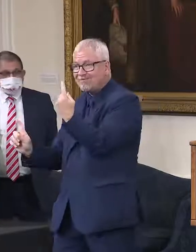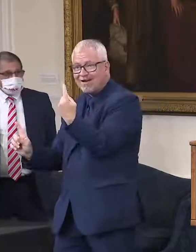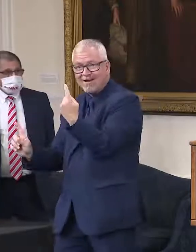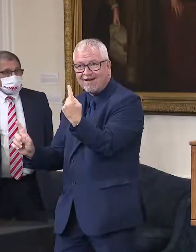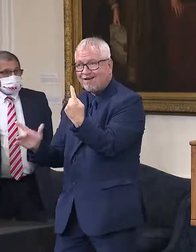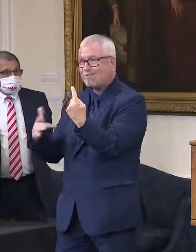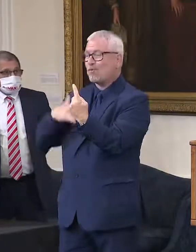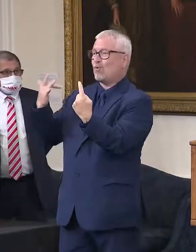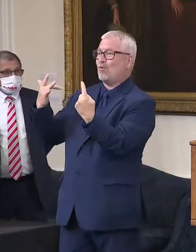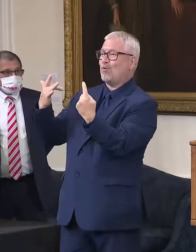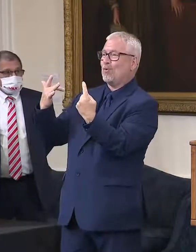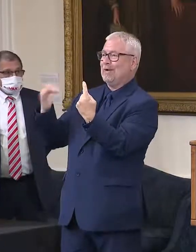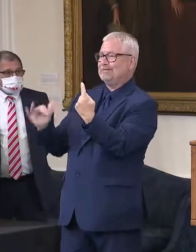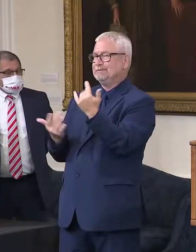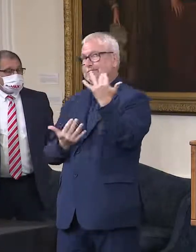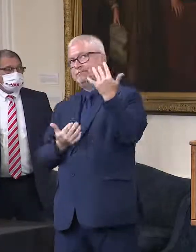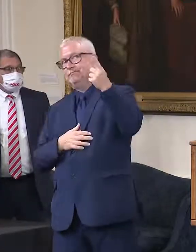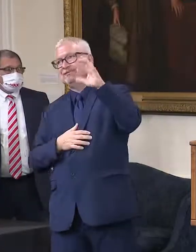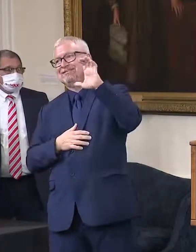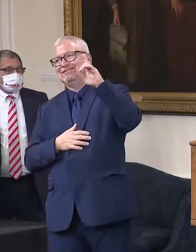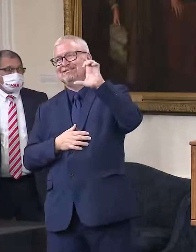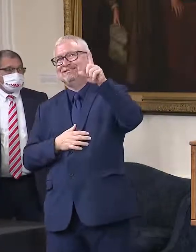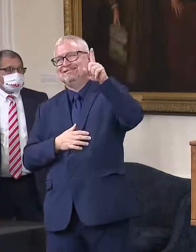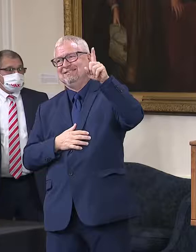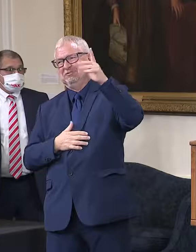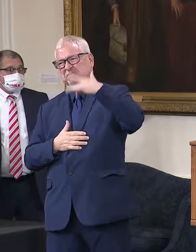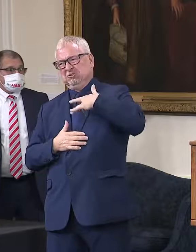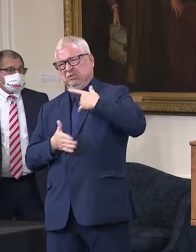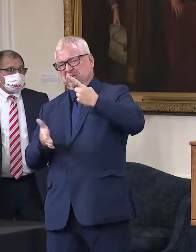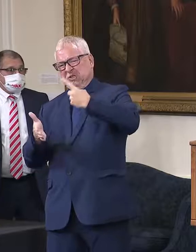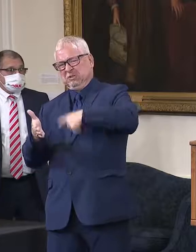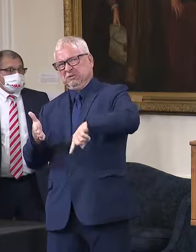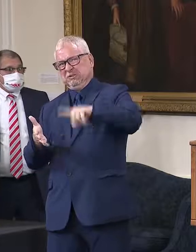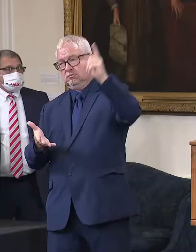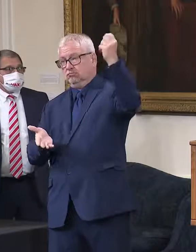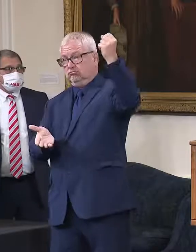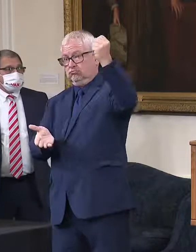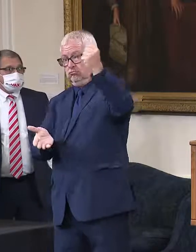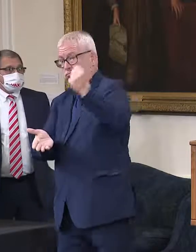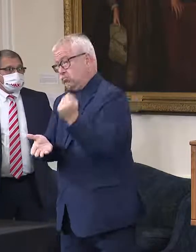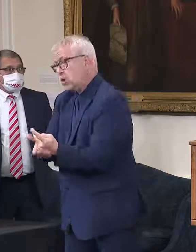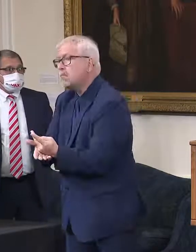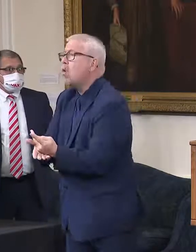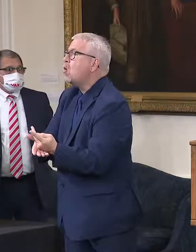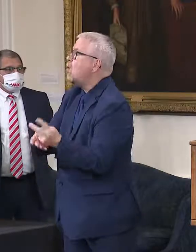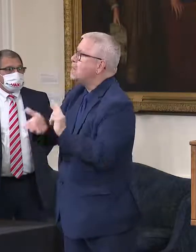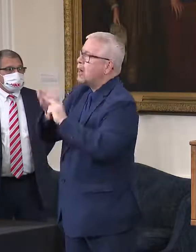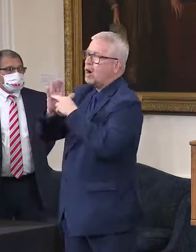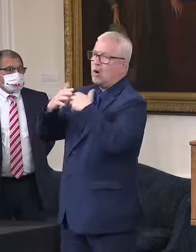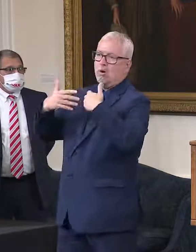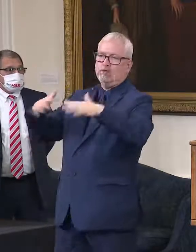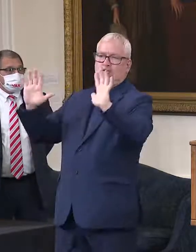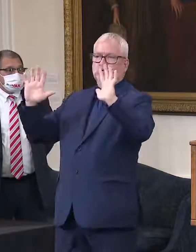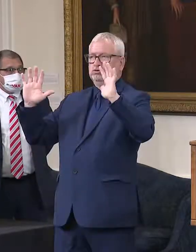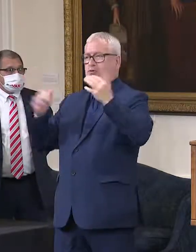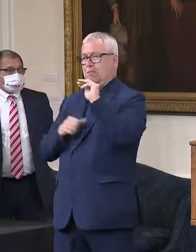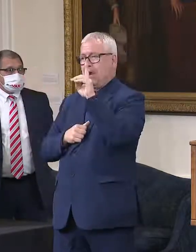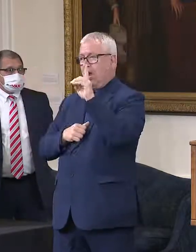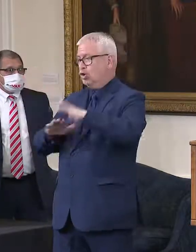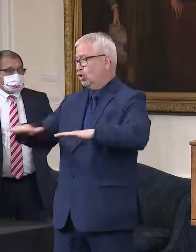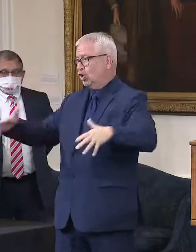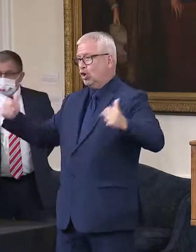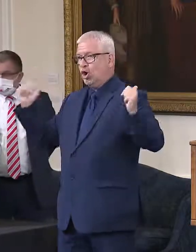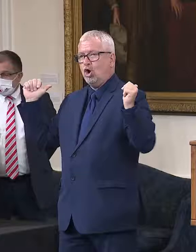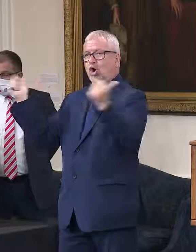make 515,000 Maryland children immediately eligible for a vaccine. Pfizer